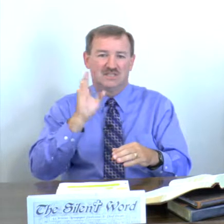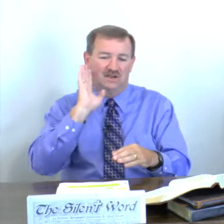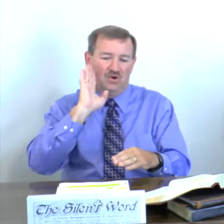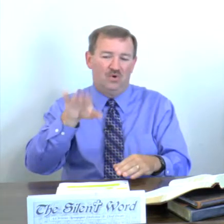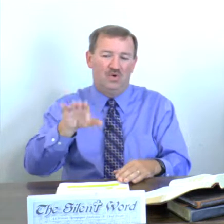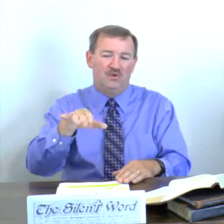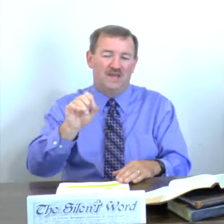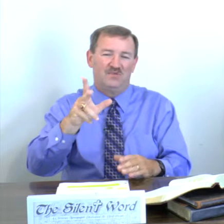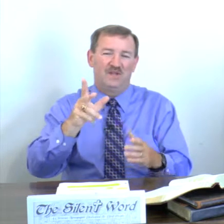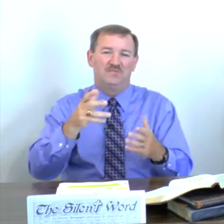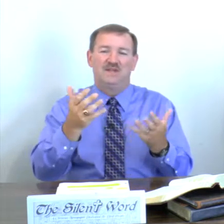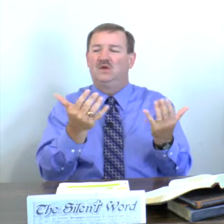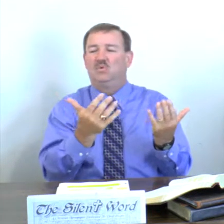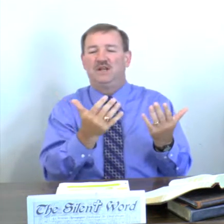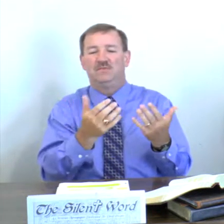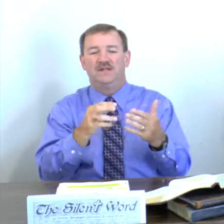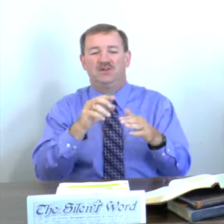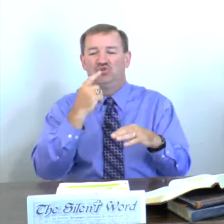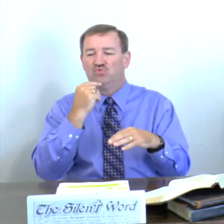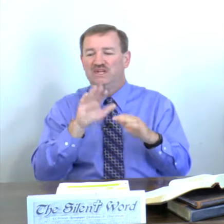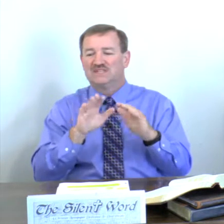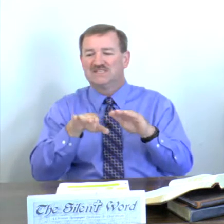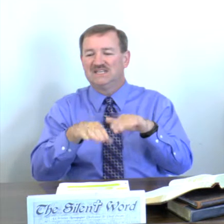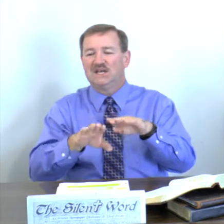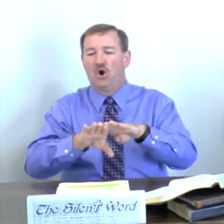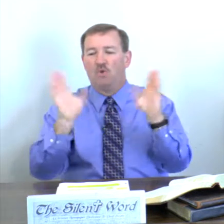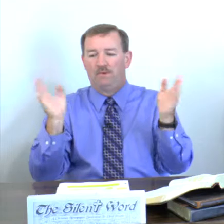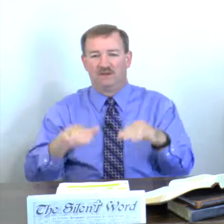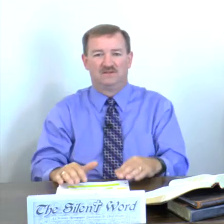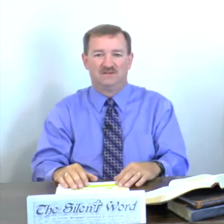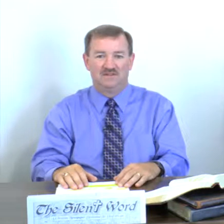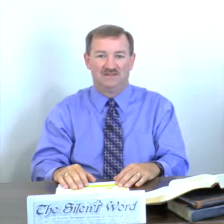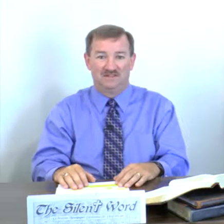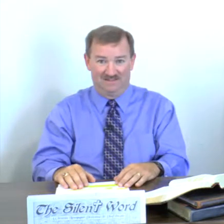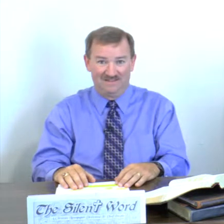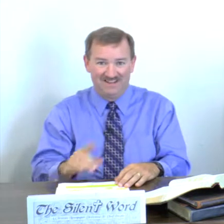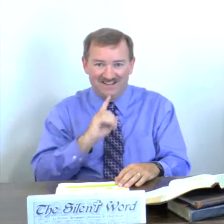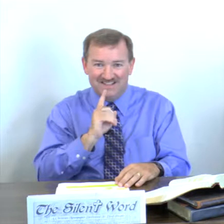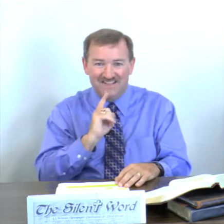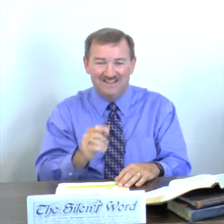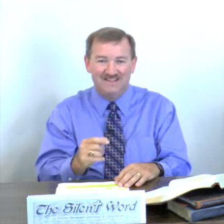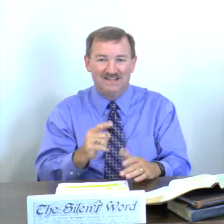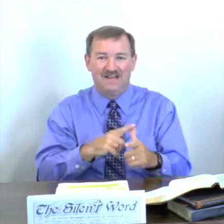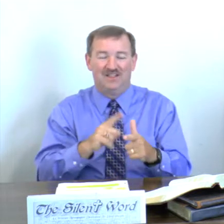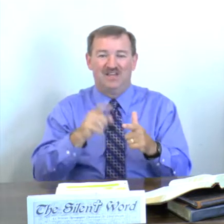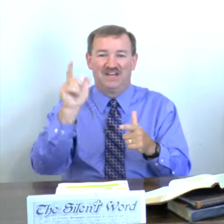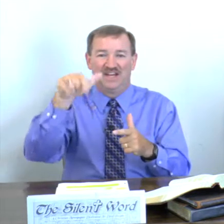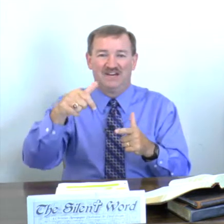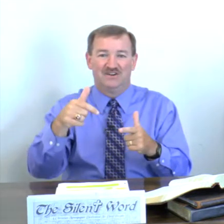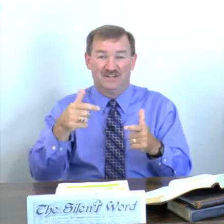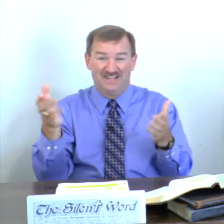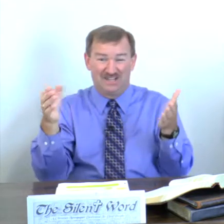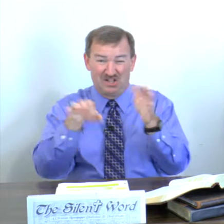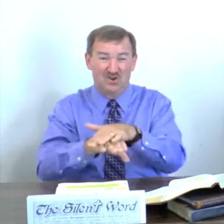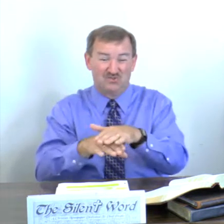said, "Oh, okay, wait a minute, Red Sea, open." And it did. And then later it closed